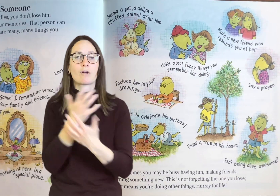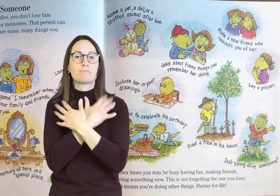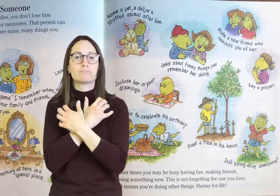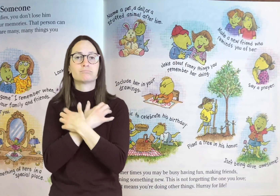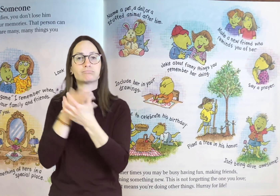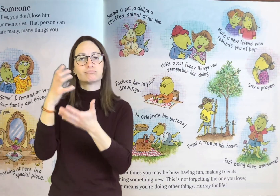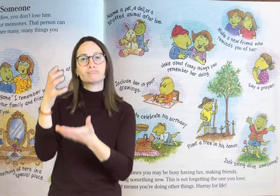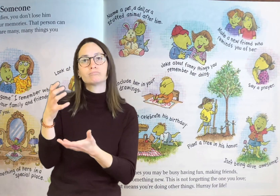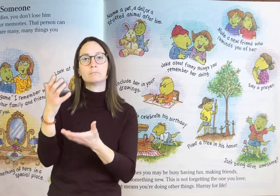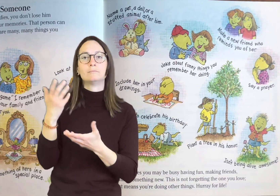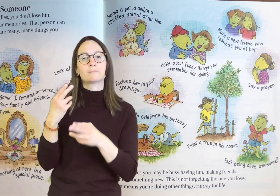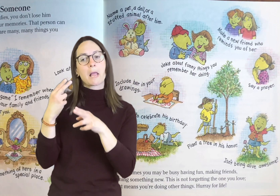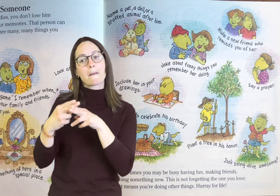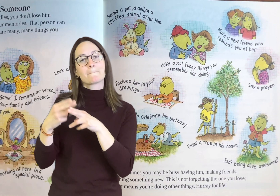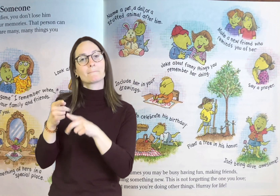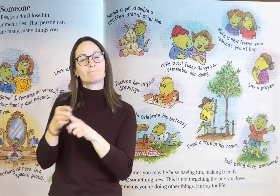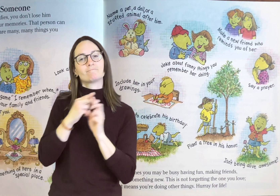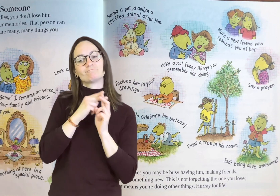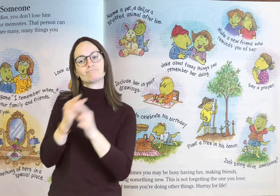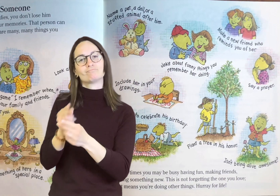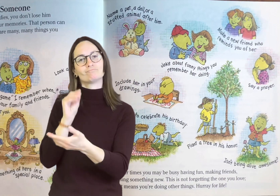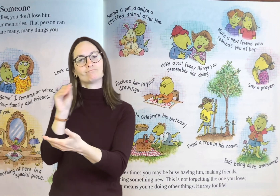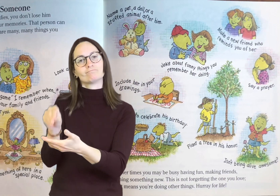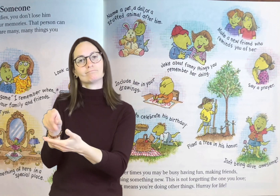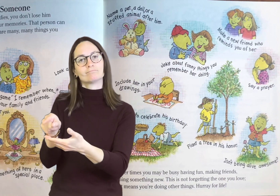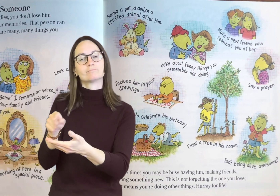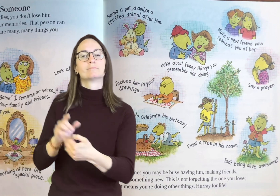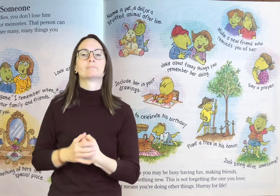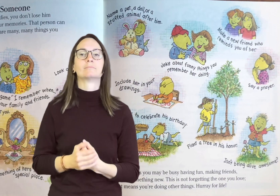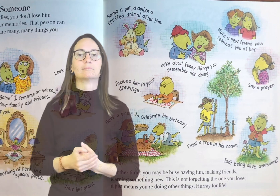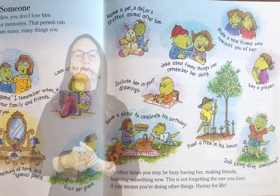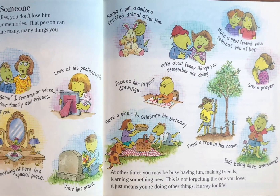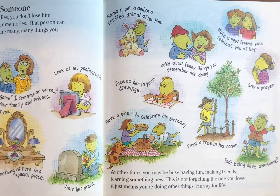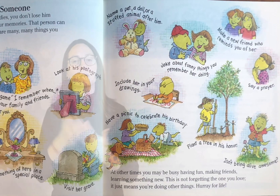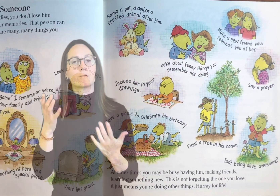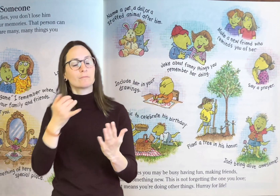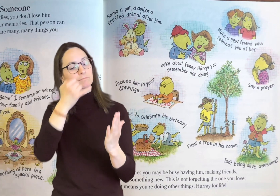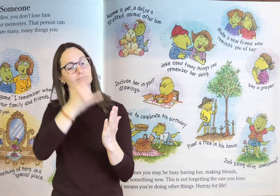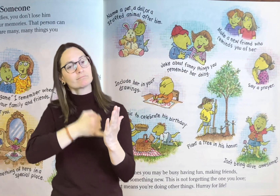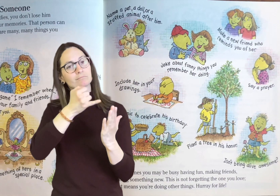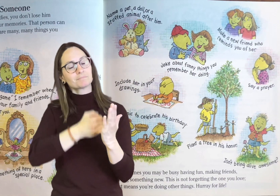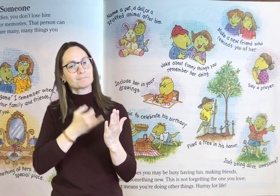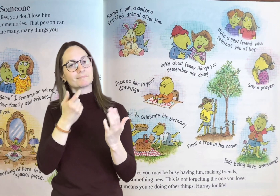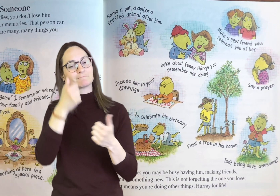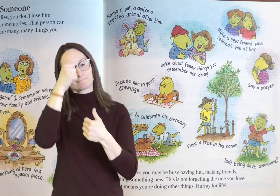Name a pet, a doll, or a stuffed animal after him.